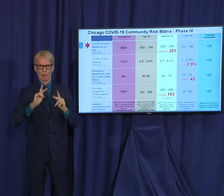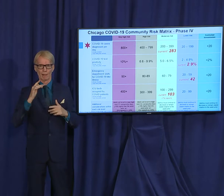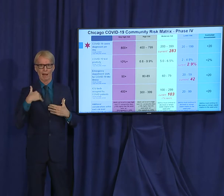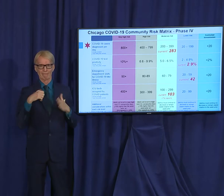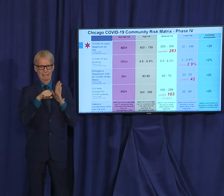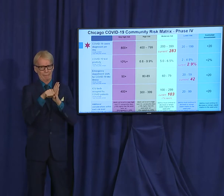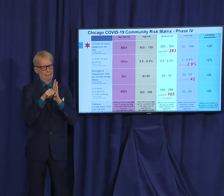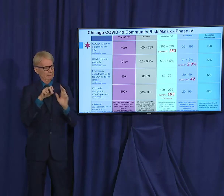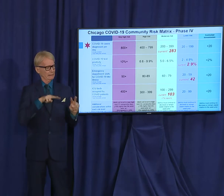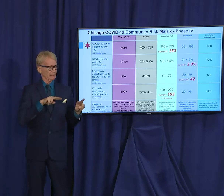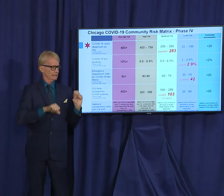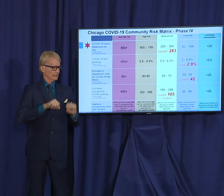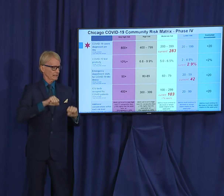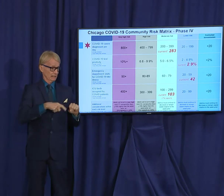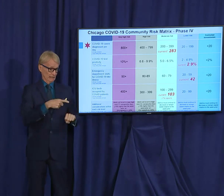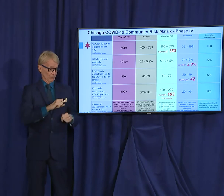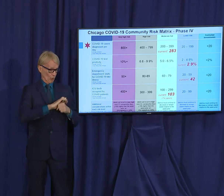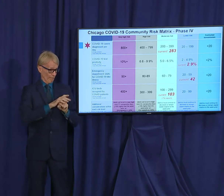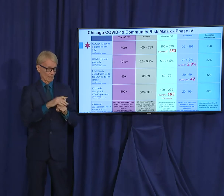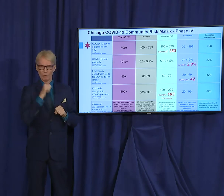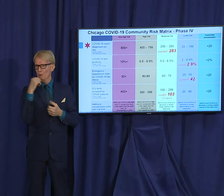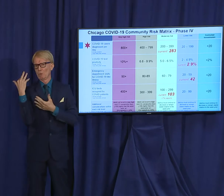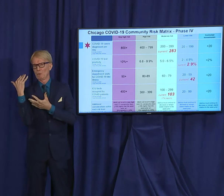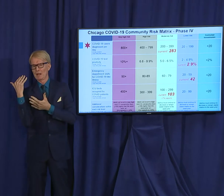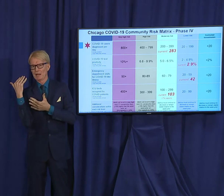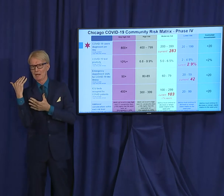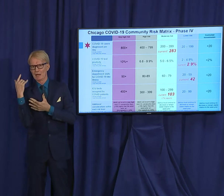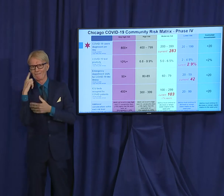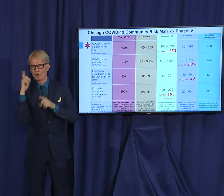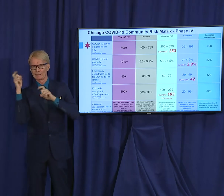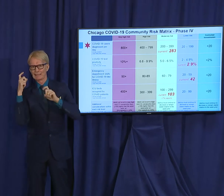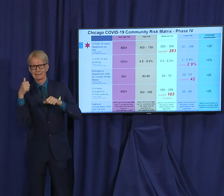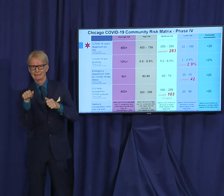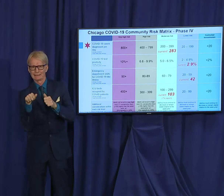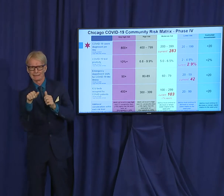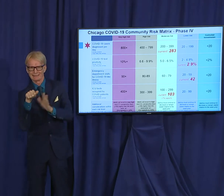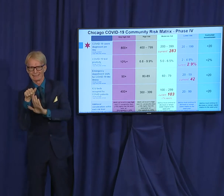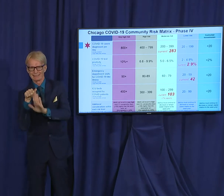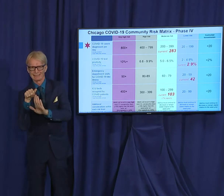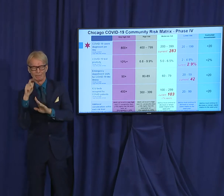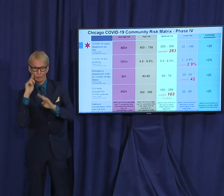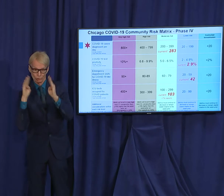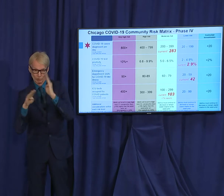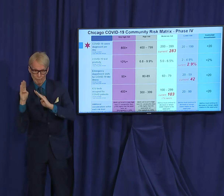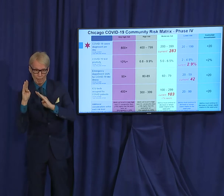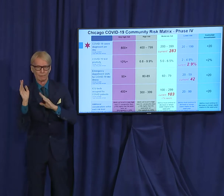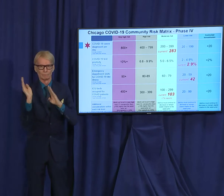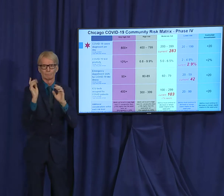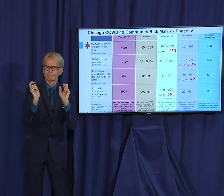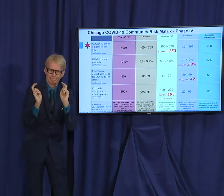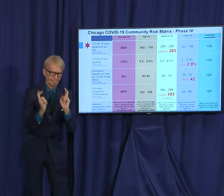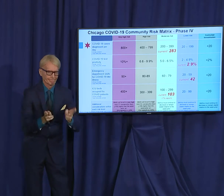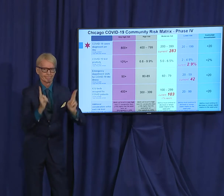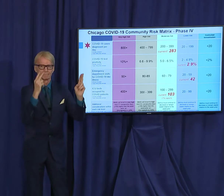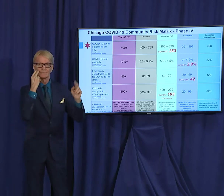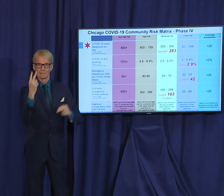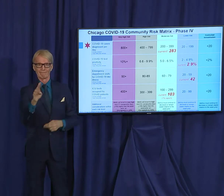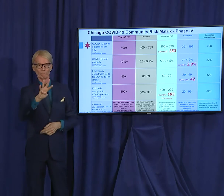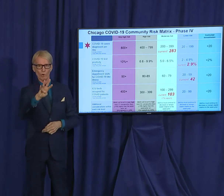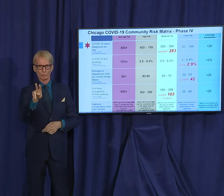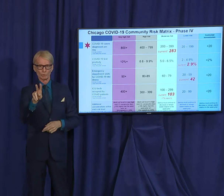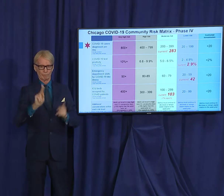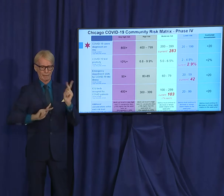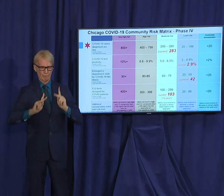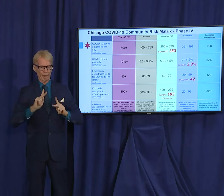could be COVID. We don't even wait to get the test. It's one of our quickest ways to look for any signs of trouble. And seeing just 42 people a day